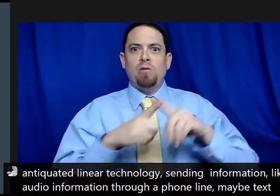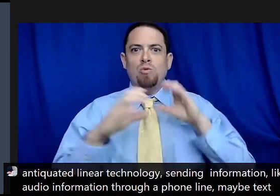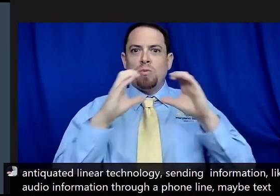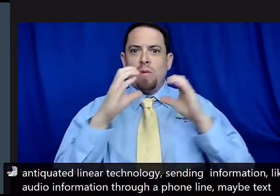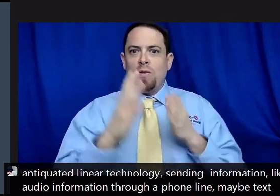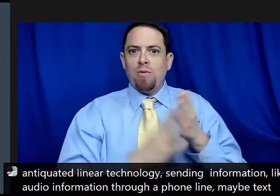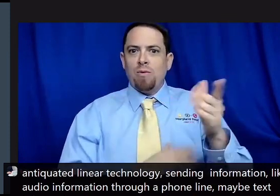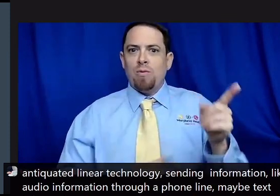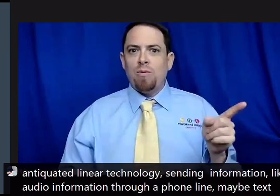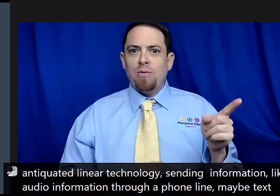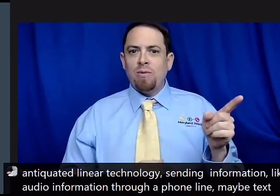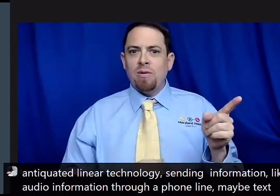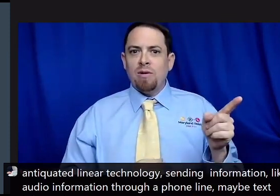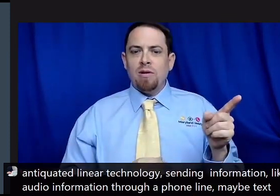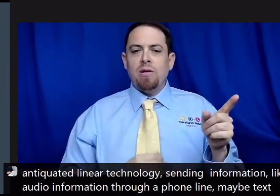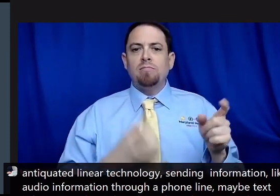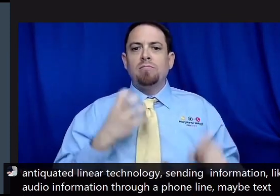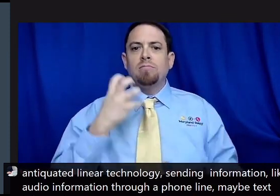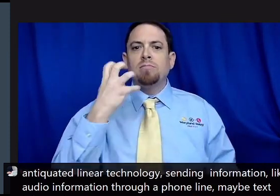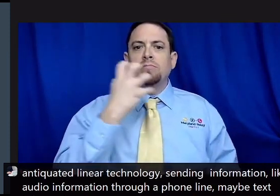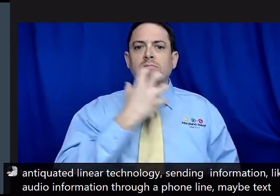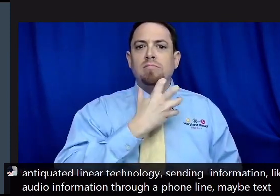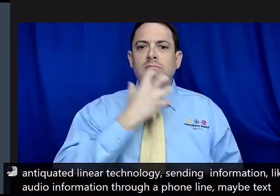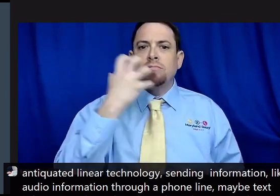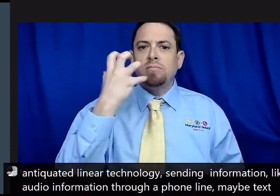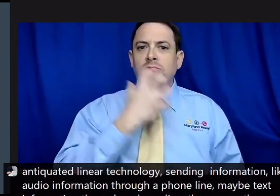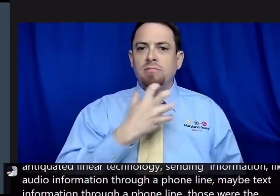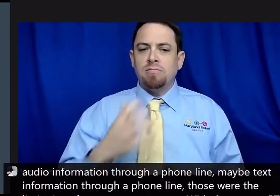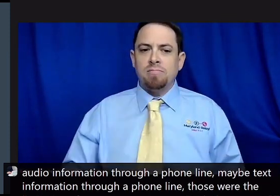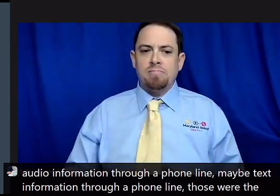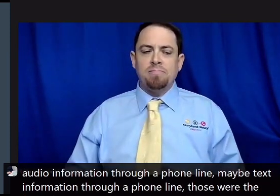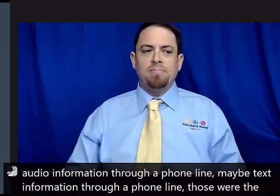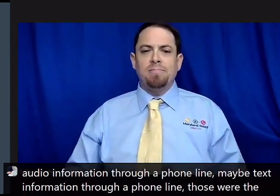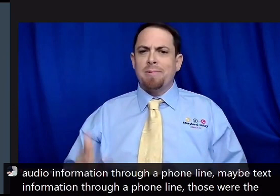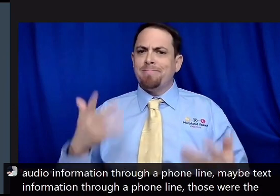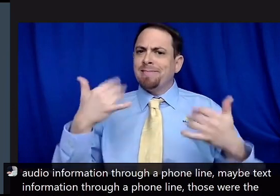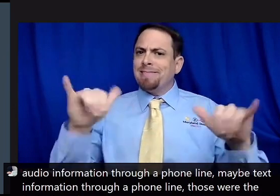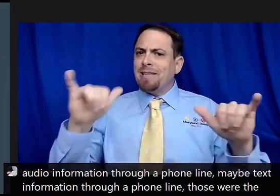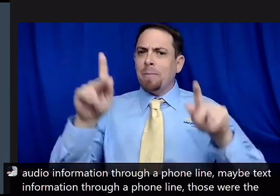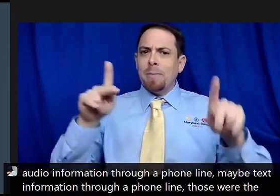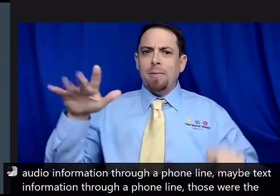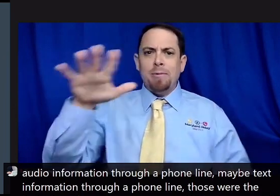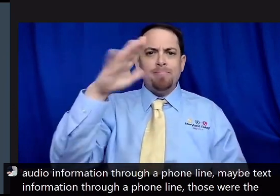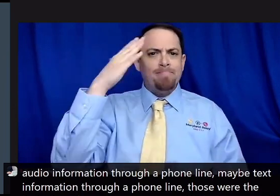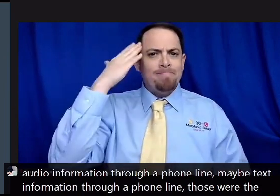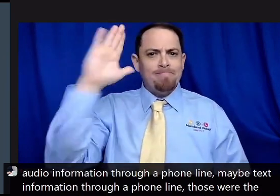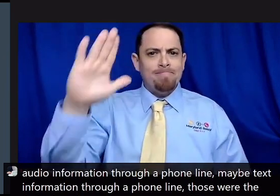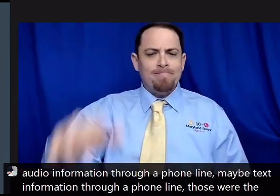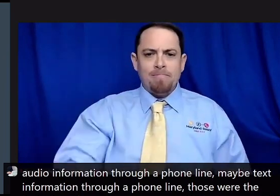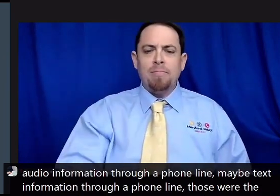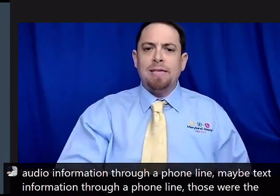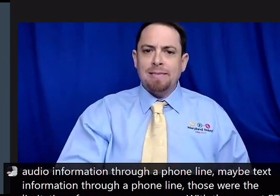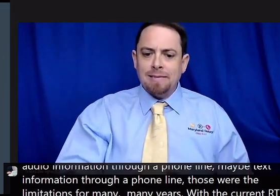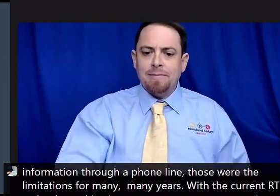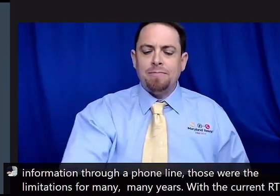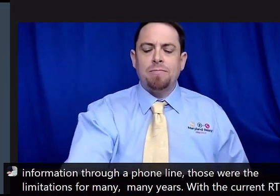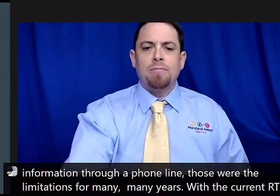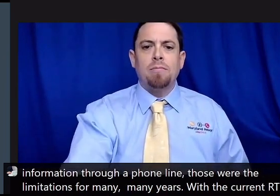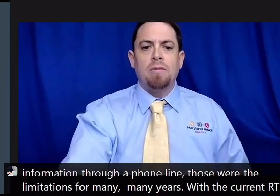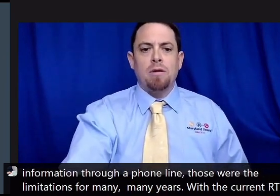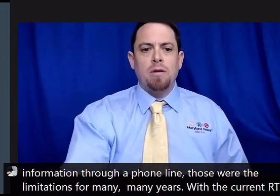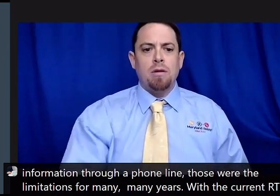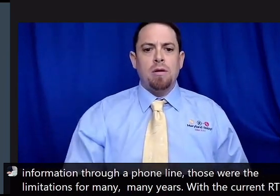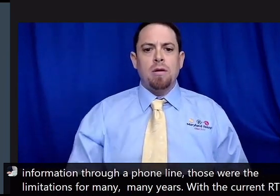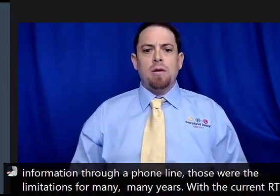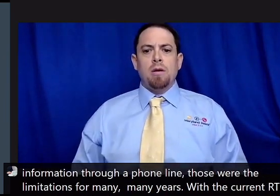With the current RTT technology, this gives us a new way to communicate that is simply amazing. And the